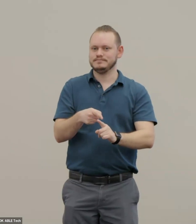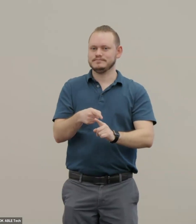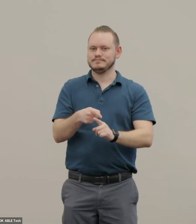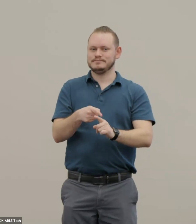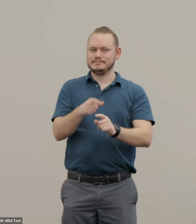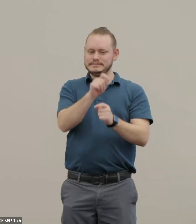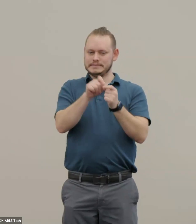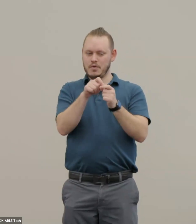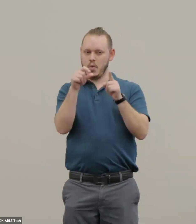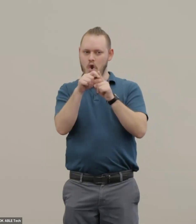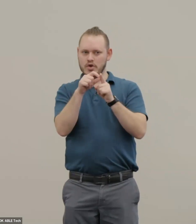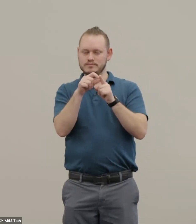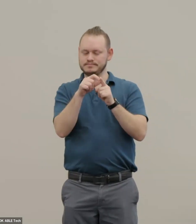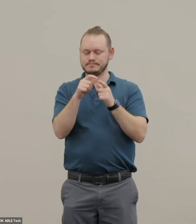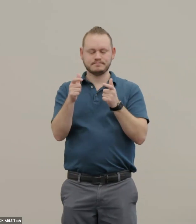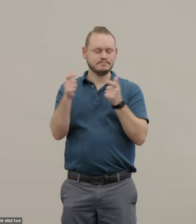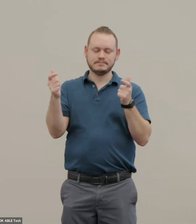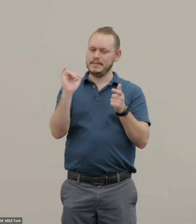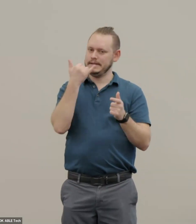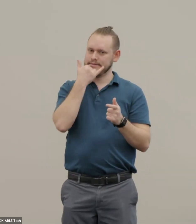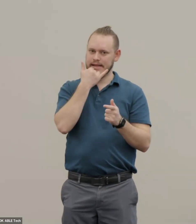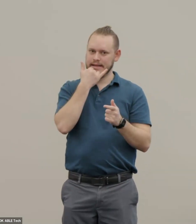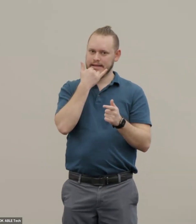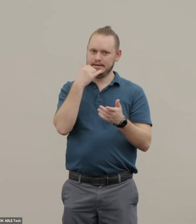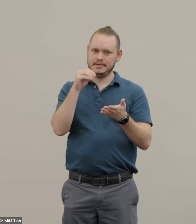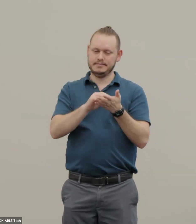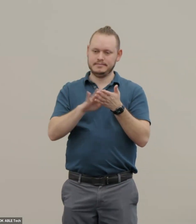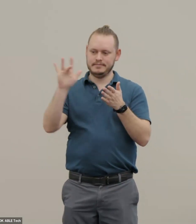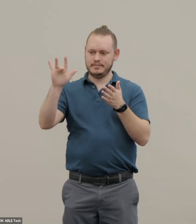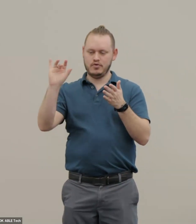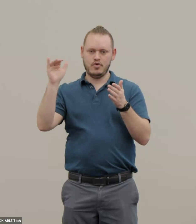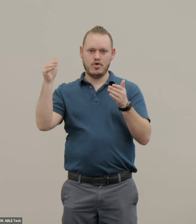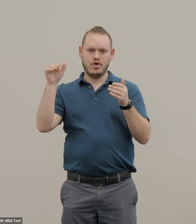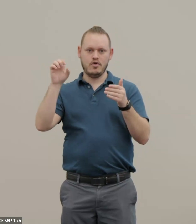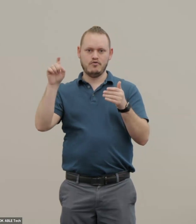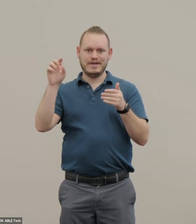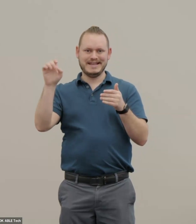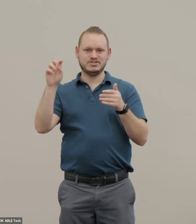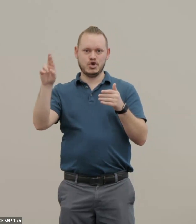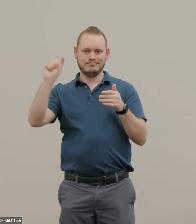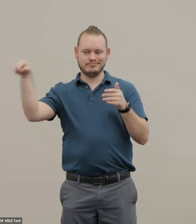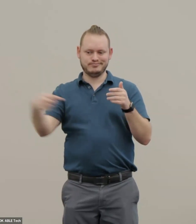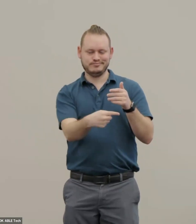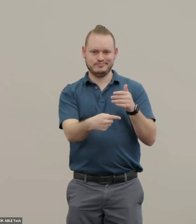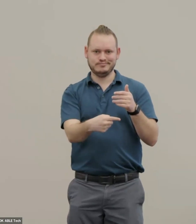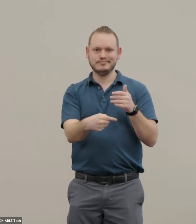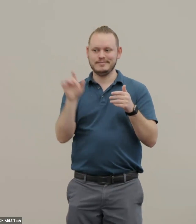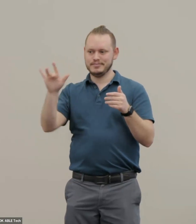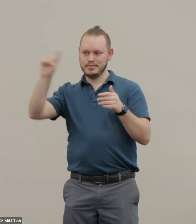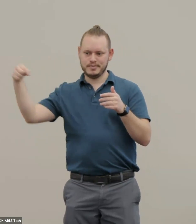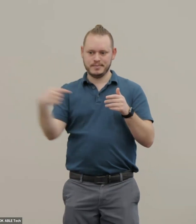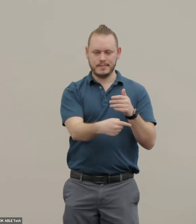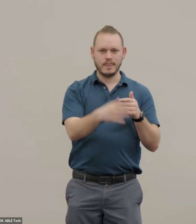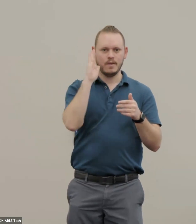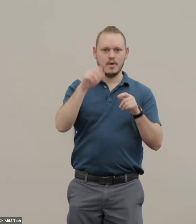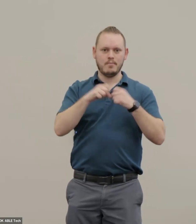certain word. The biggest mistake you can make is putting a return there, because a hard return is going to break